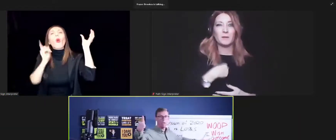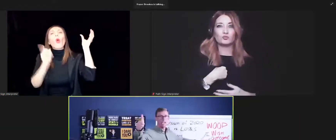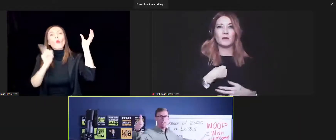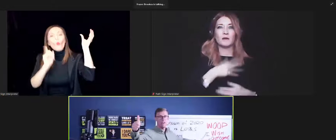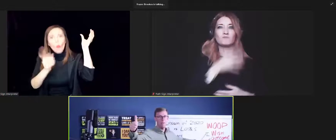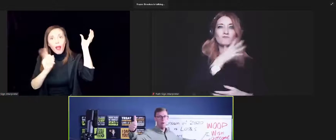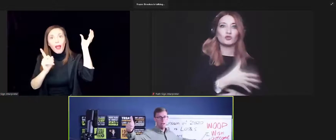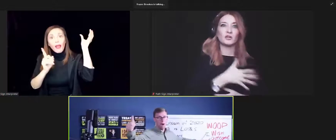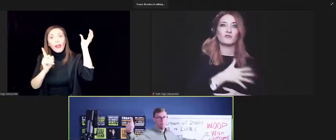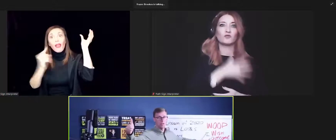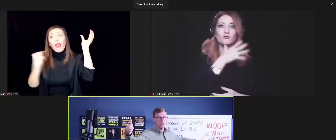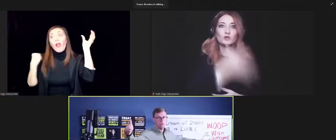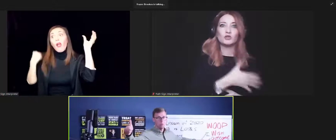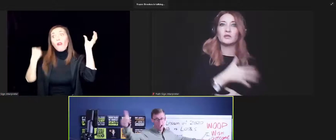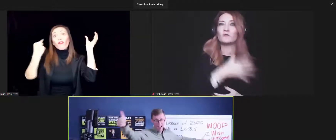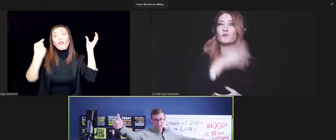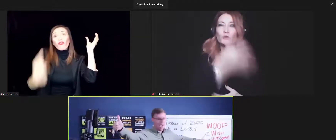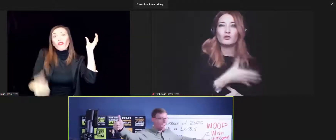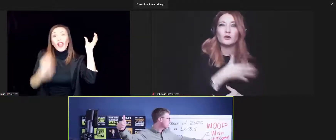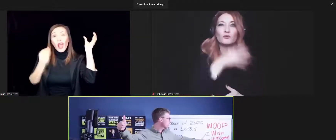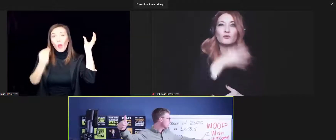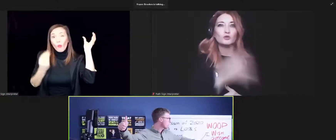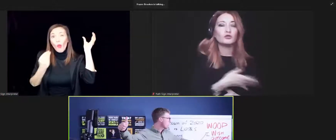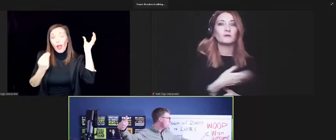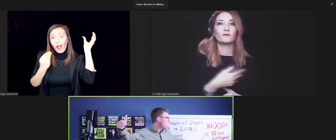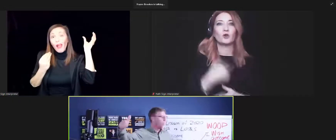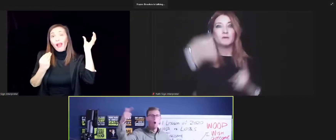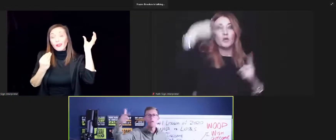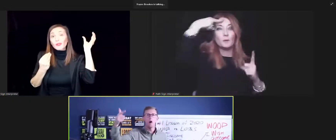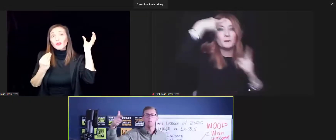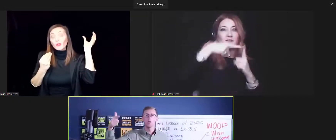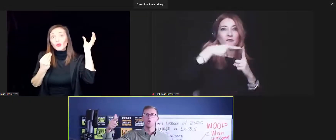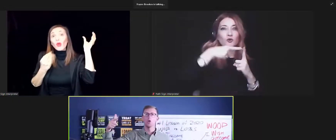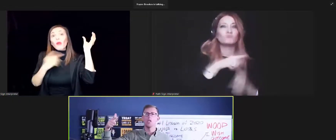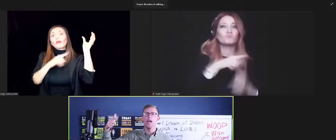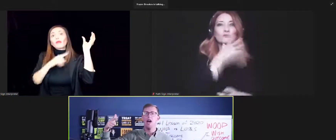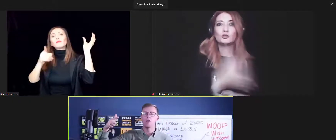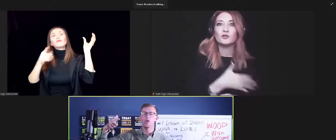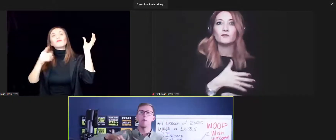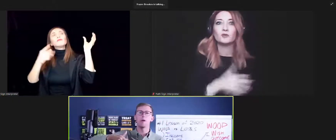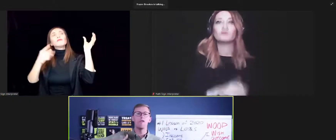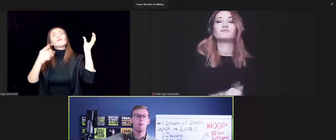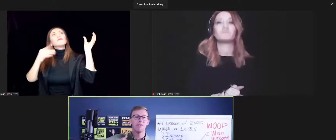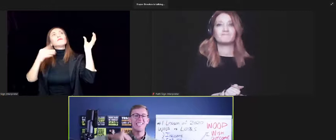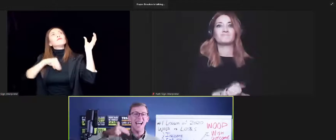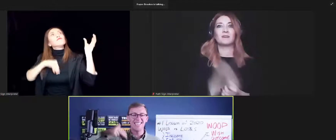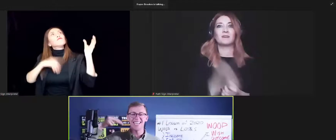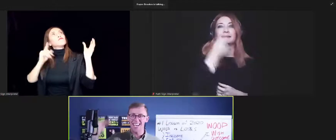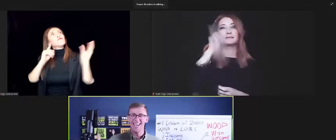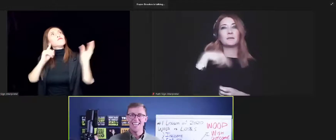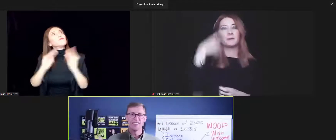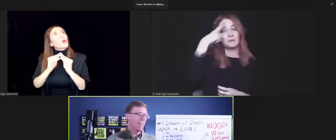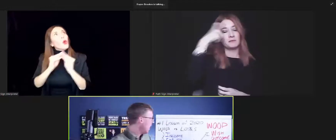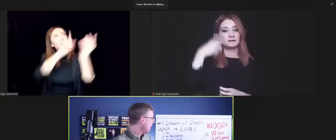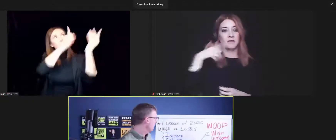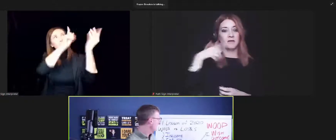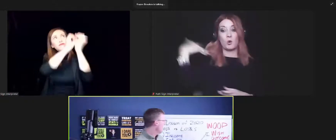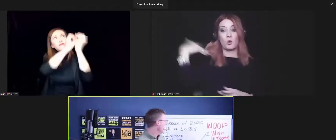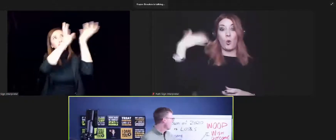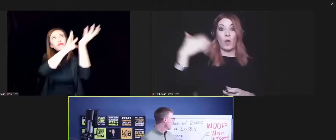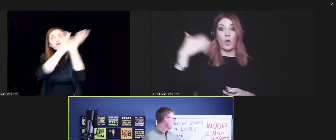How will it make you feel when it happens? When it happens? What are the obstacles that are stopping you from getting